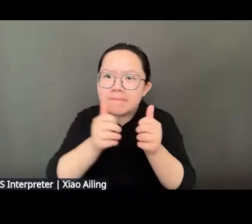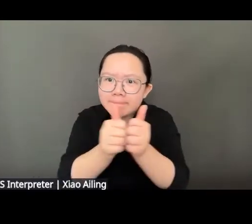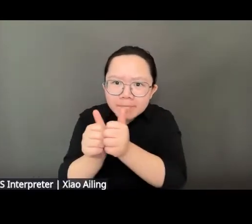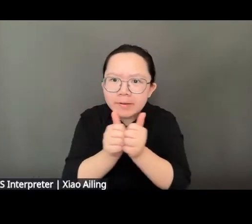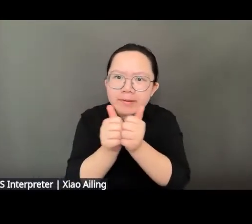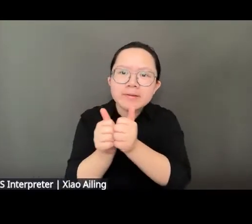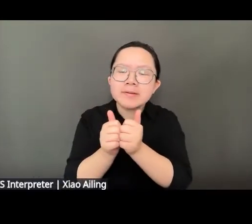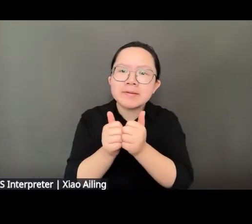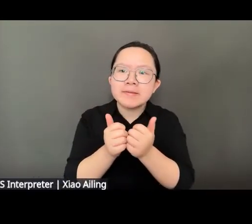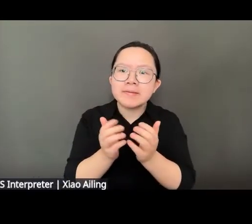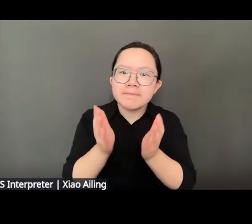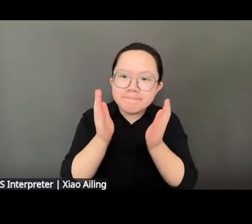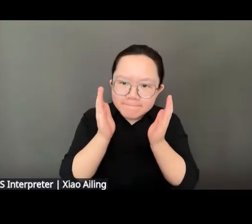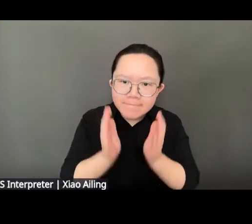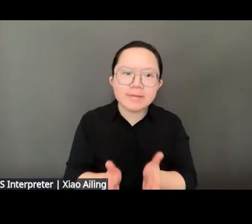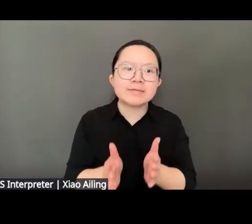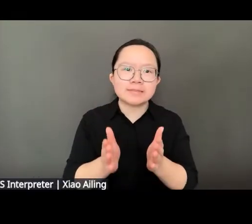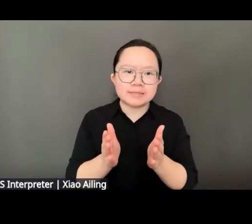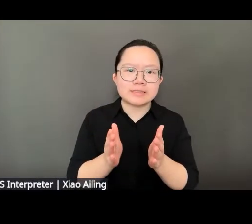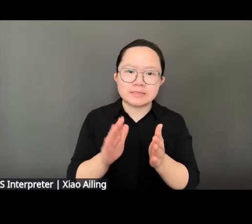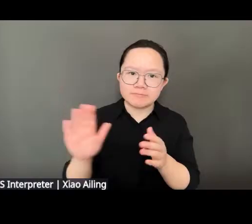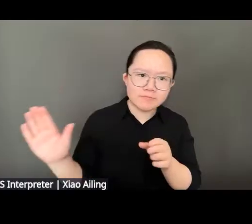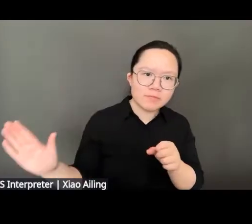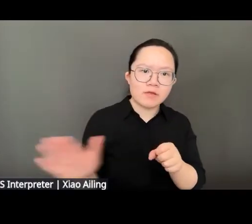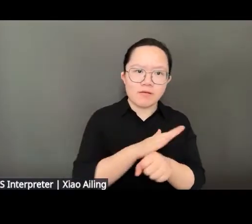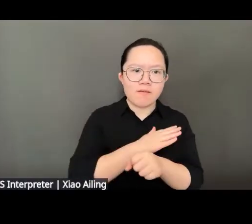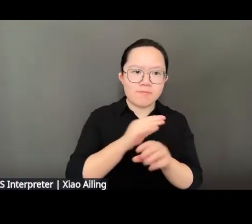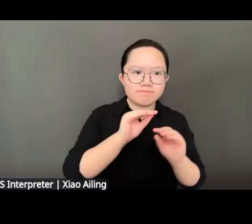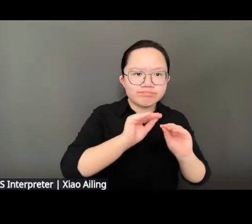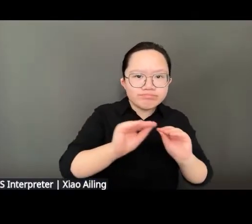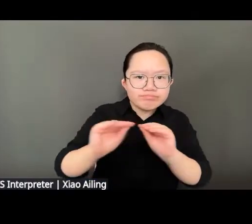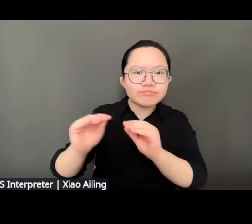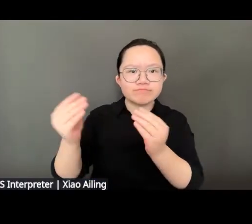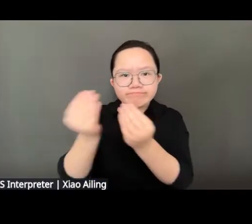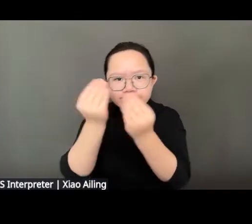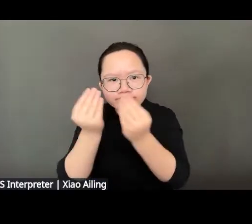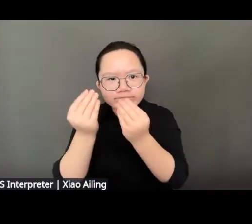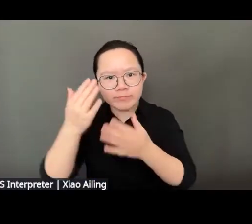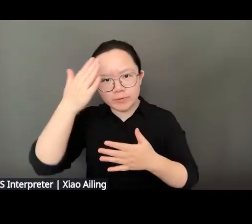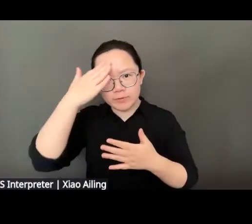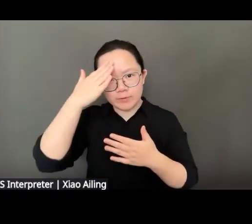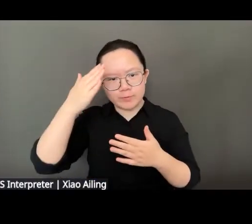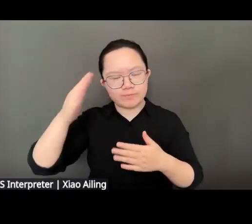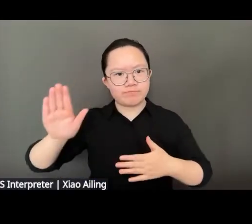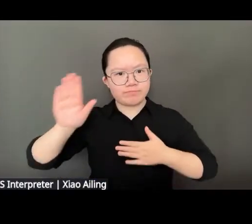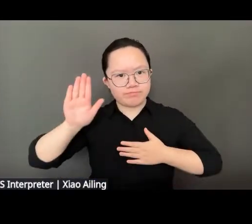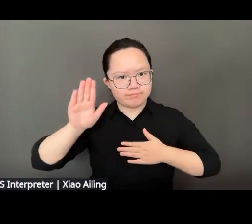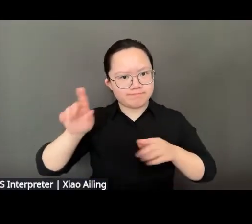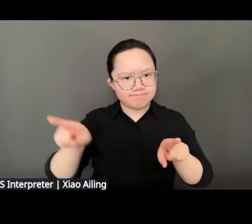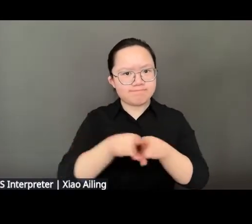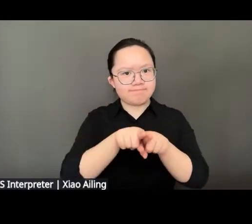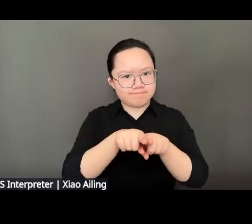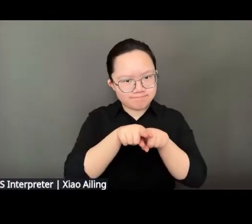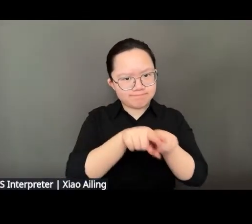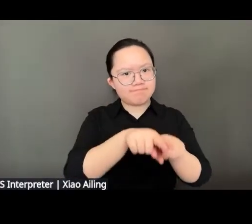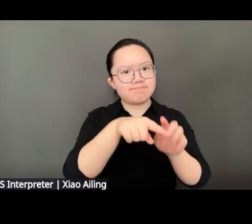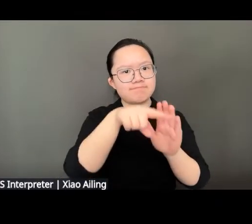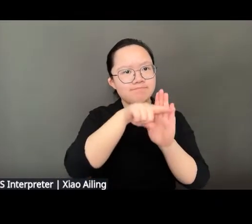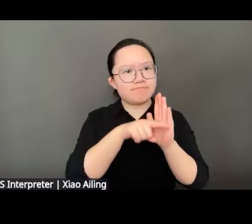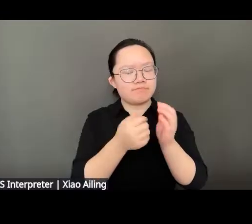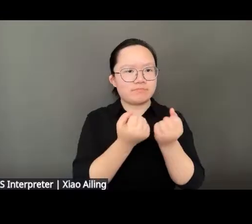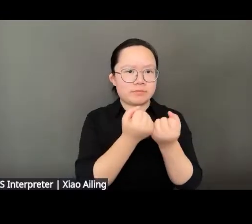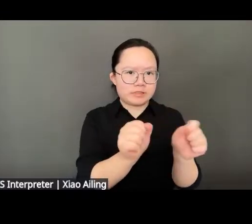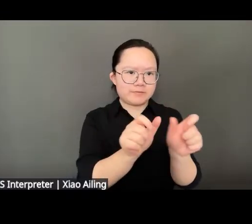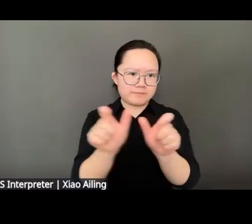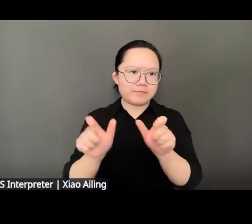partners on safeguarding. And a note on this last point. All OPDs in the DID program were